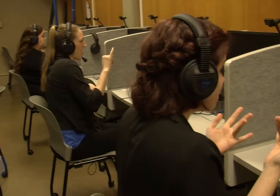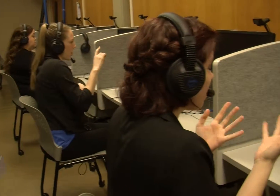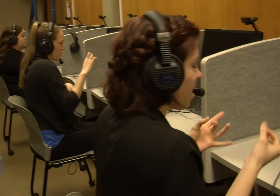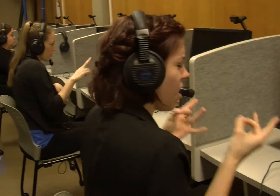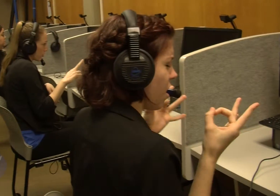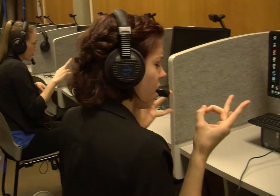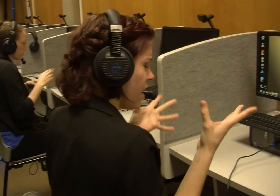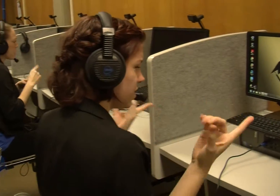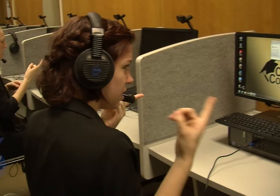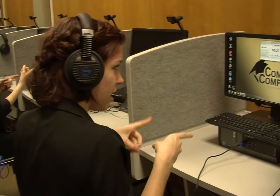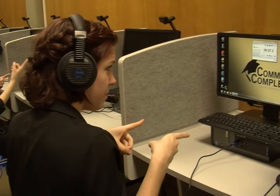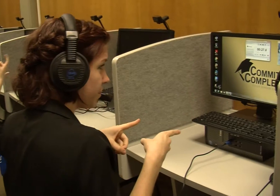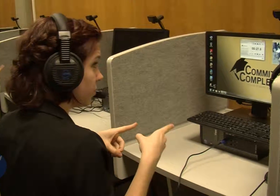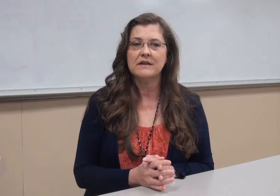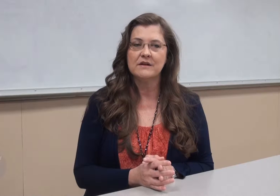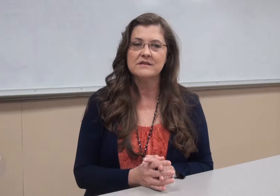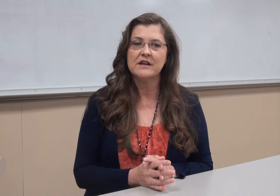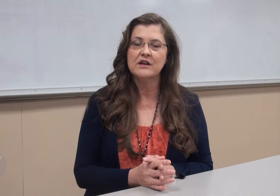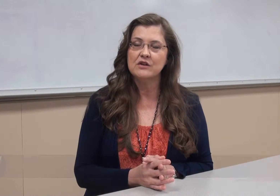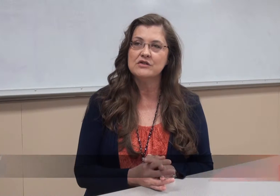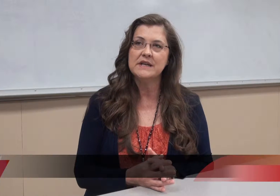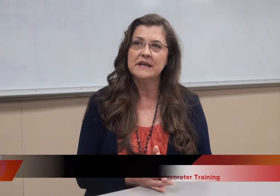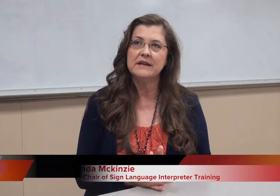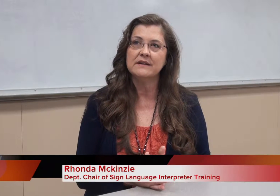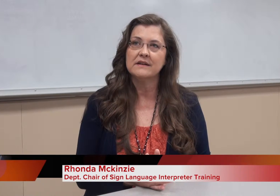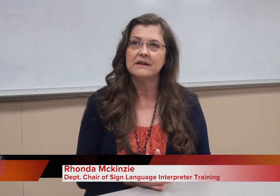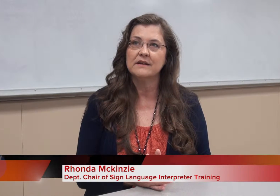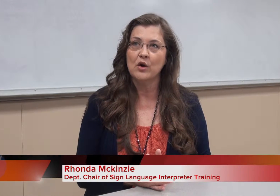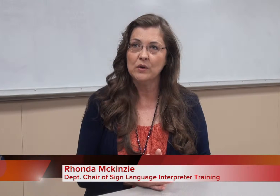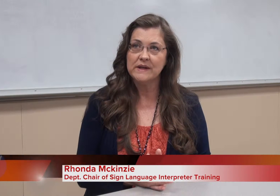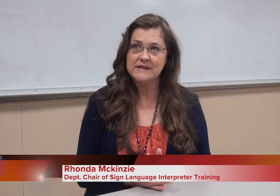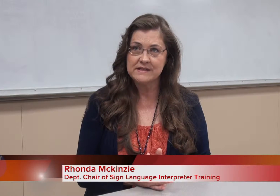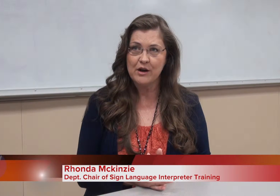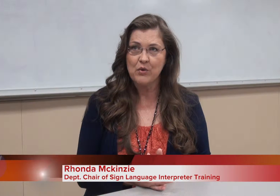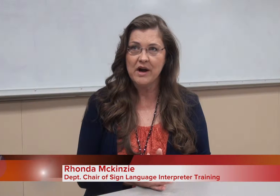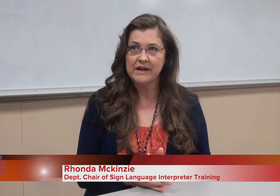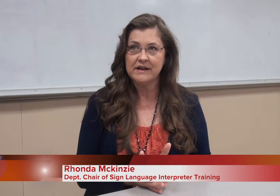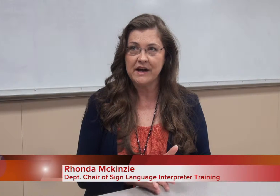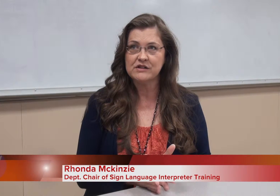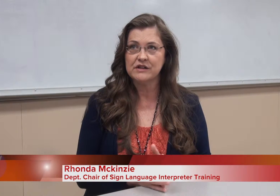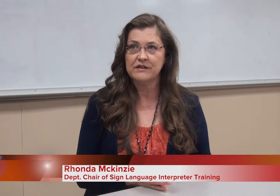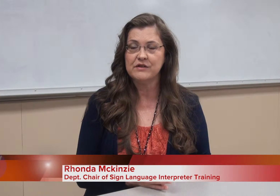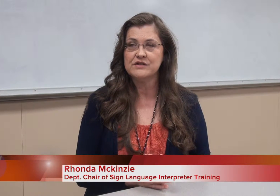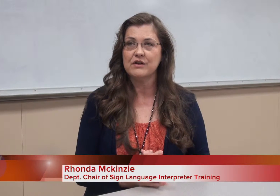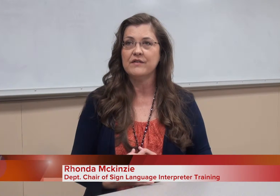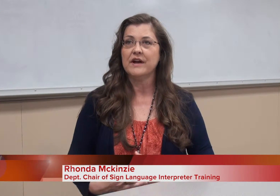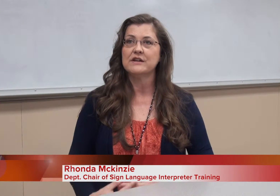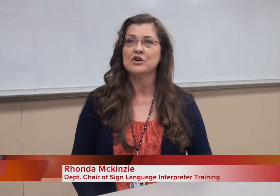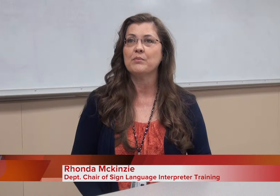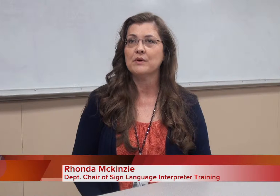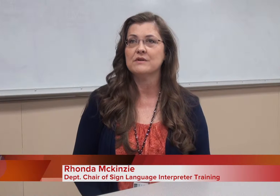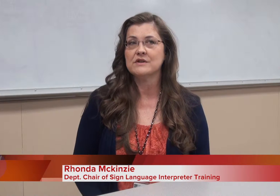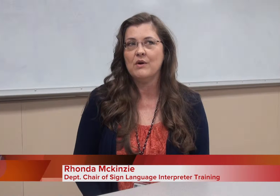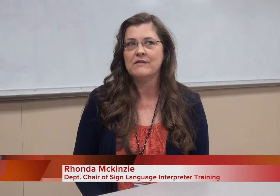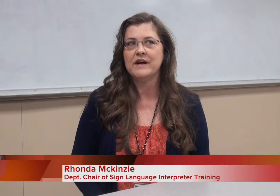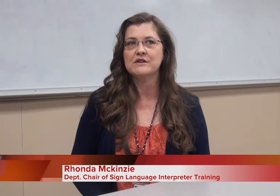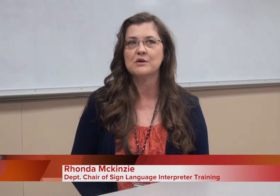need for interpreters is high. There's a huge need locally, statewide, and nationally for certified interpreters and qualified